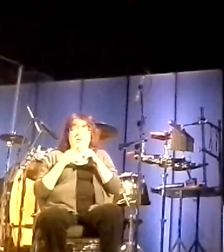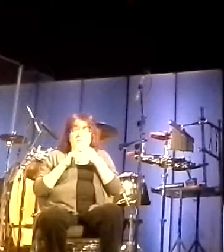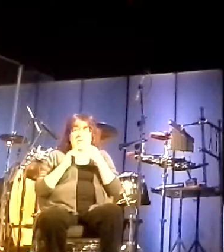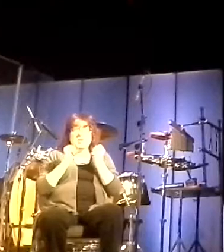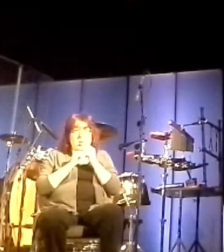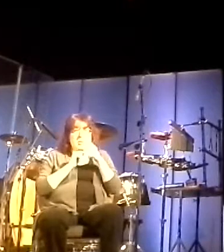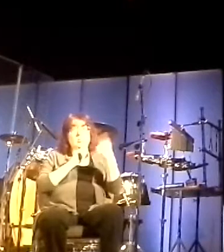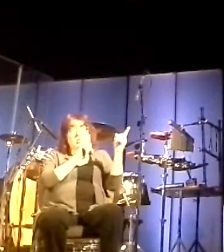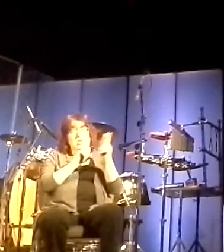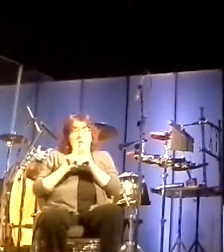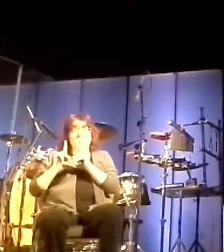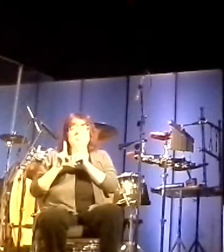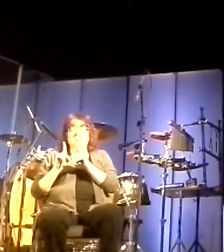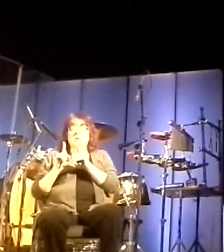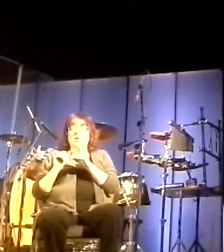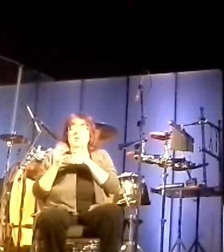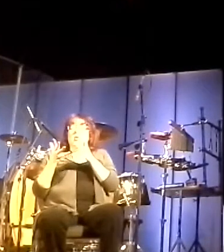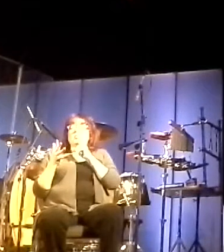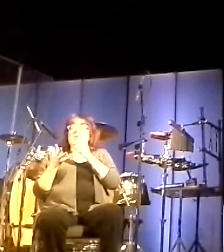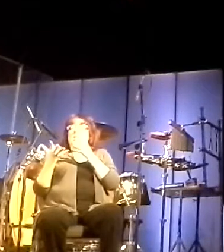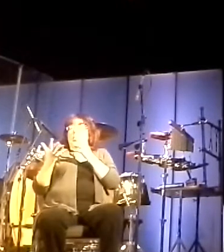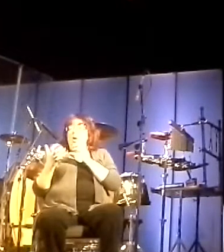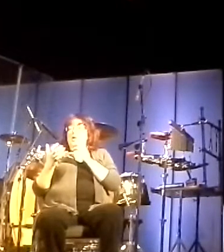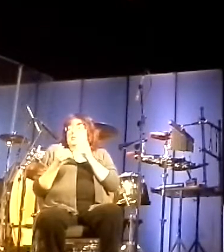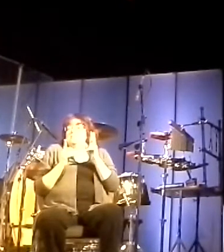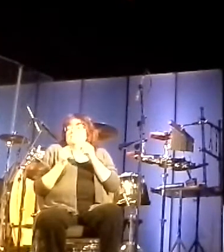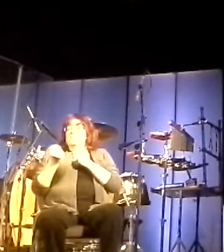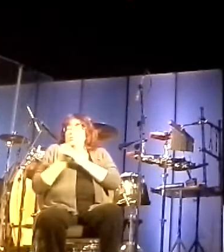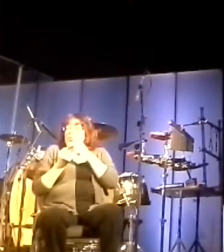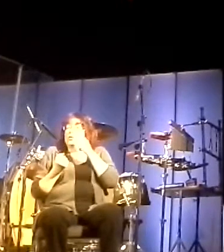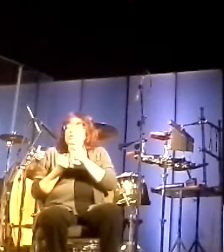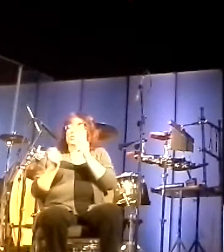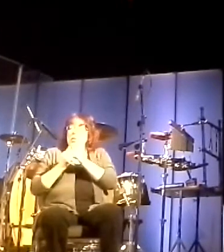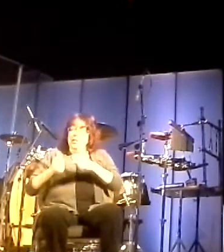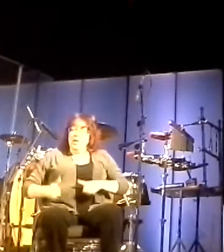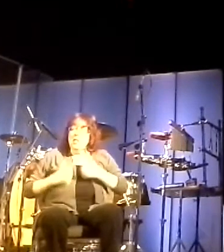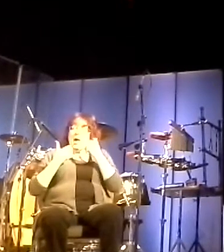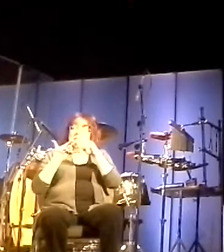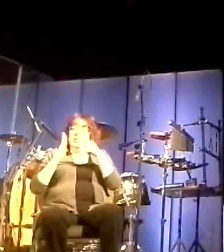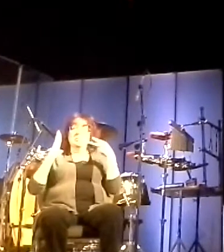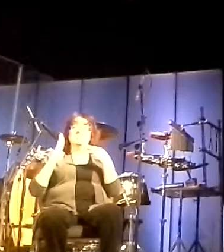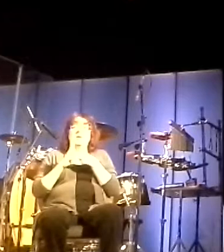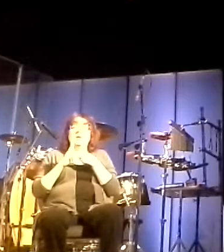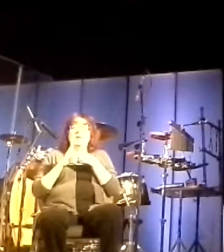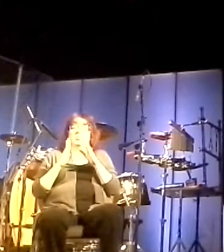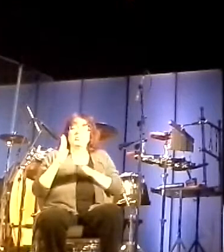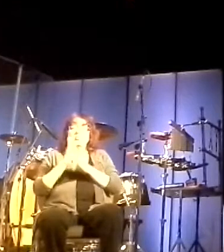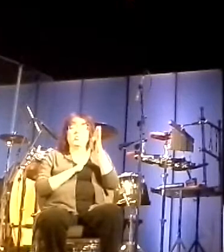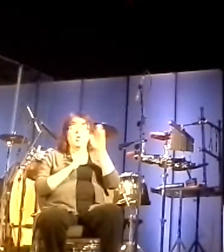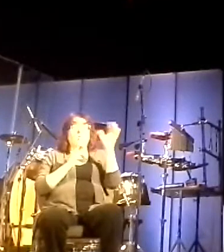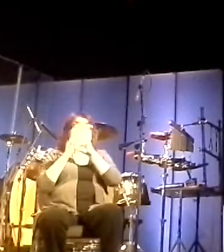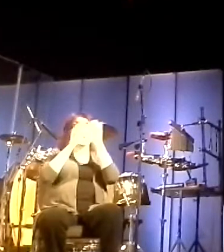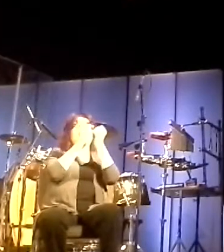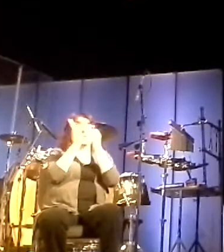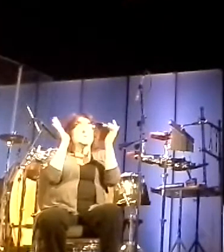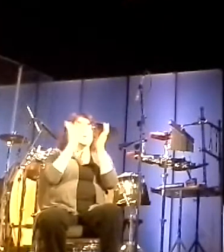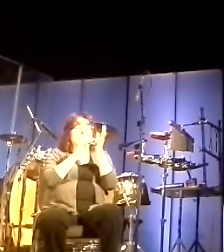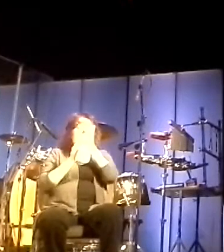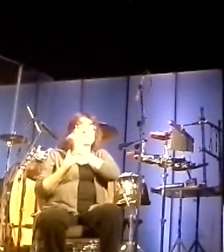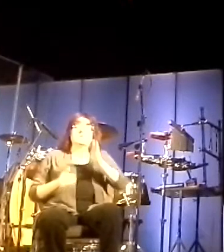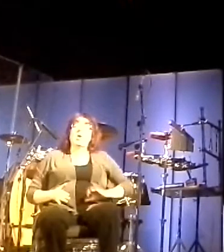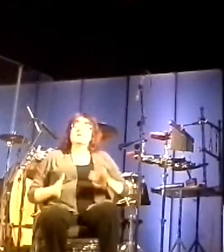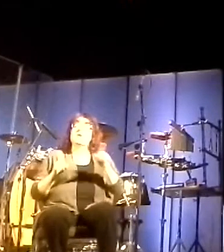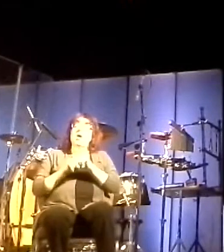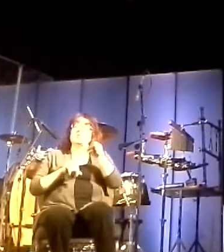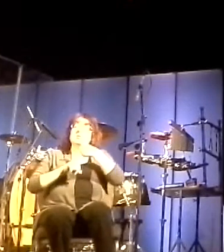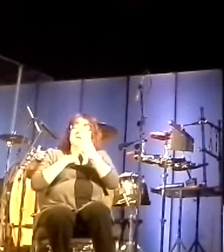is with you, come down with them. We really want to walk with you through life and what it means to grow in your relationship with Jesus Christ. We've